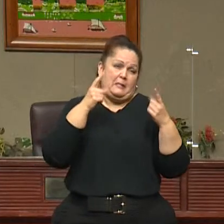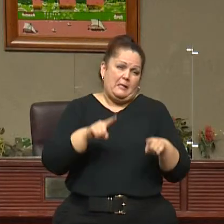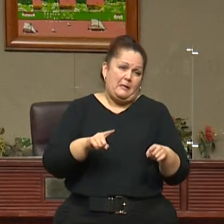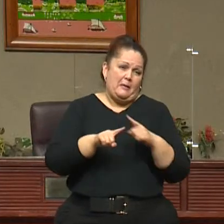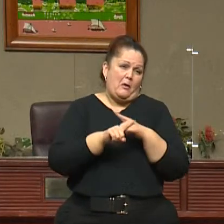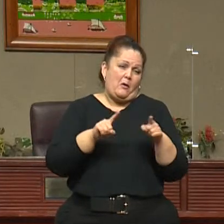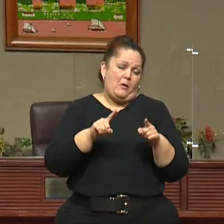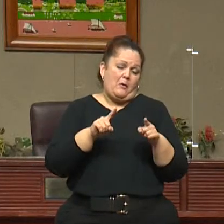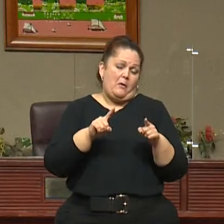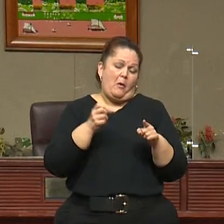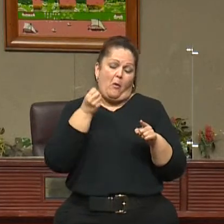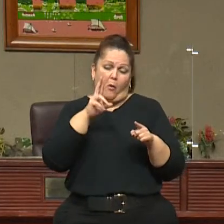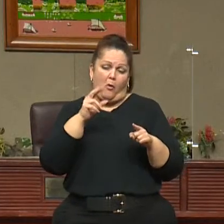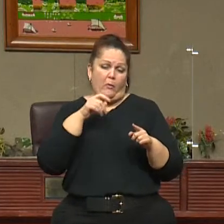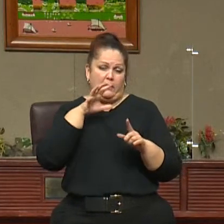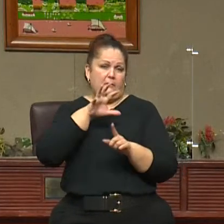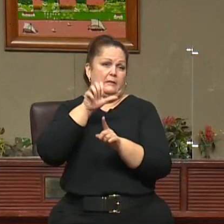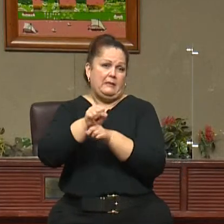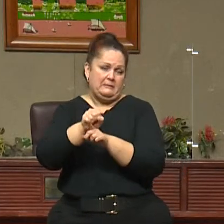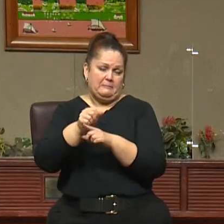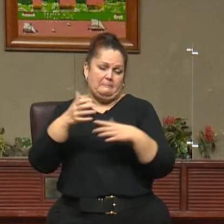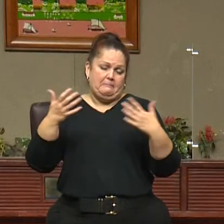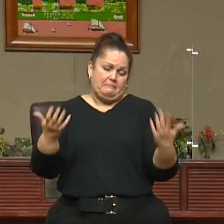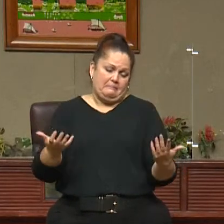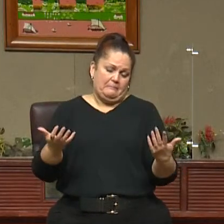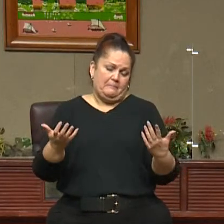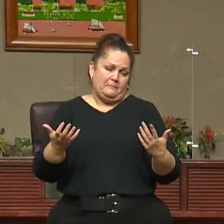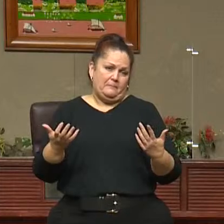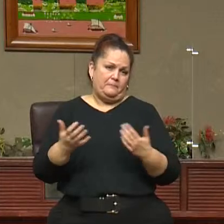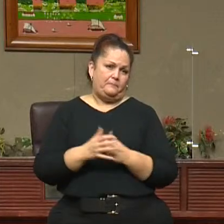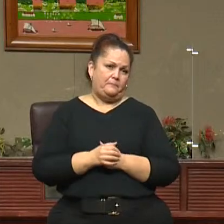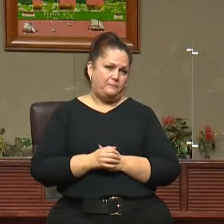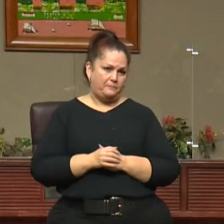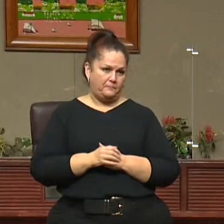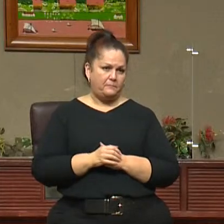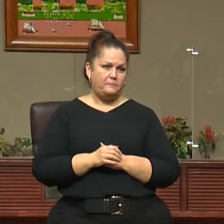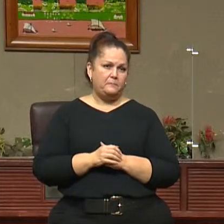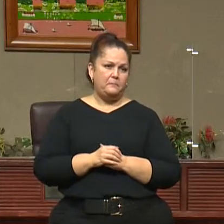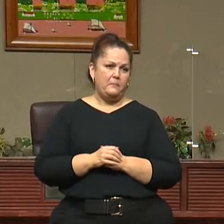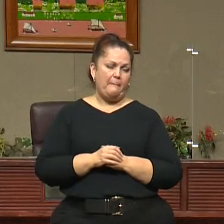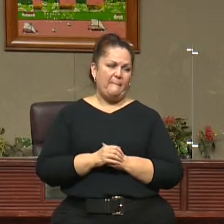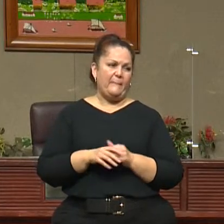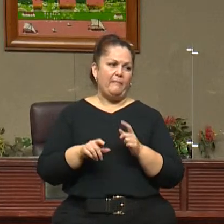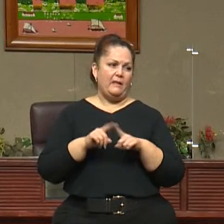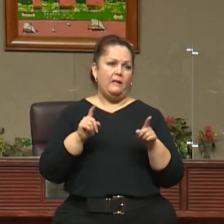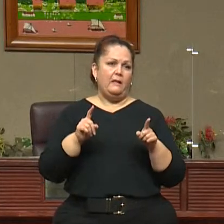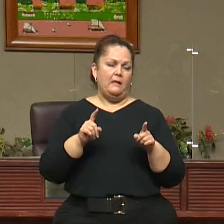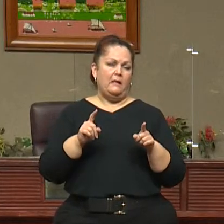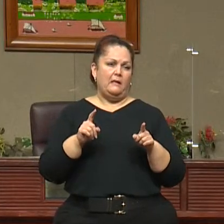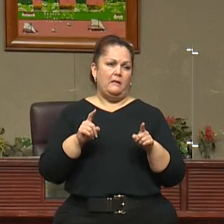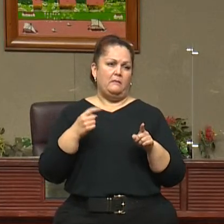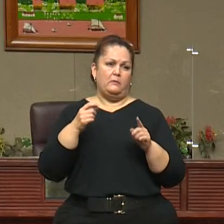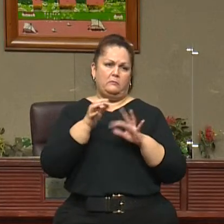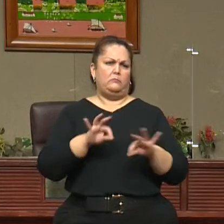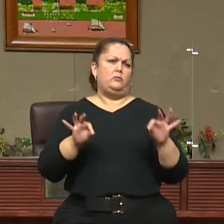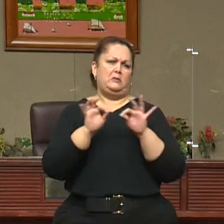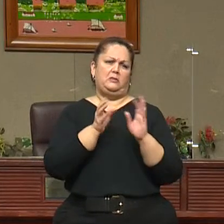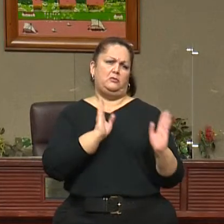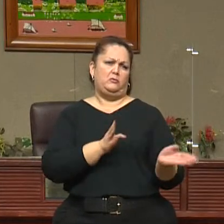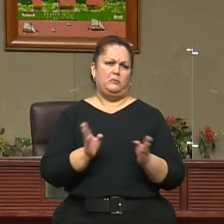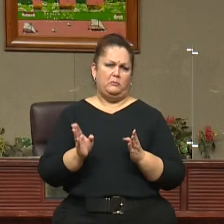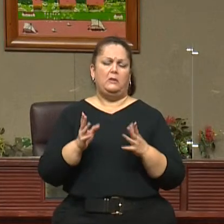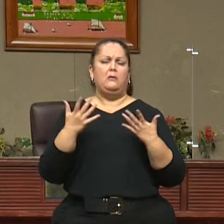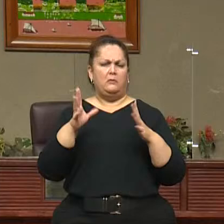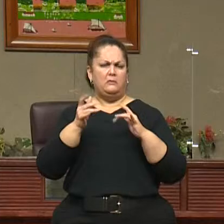being good enough to detect it everywhere that it is. But the team is prepared, it's ready, they are